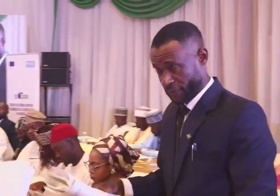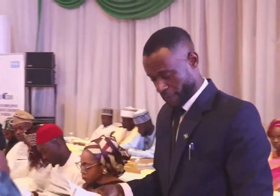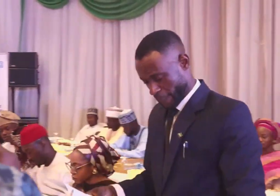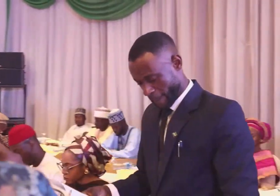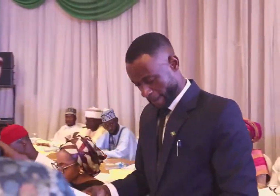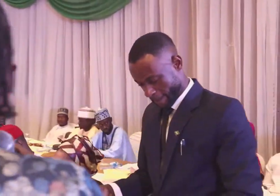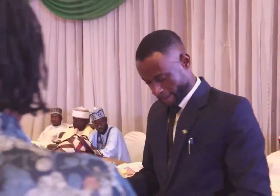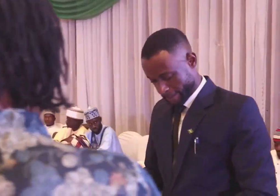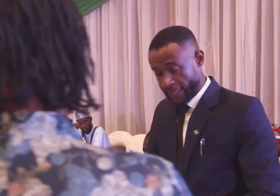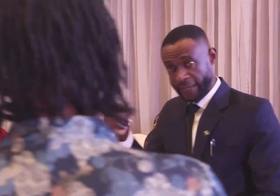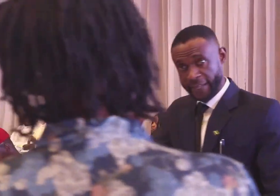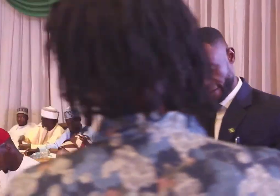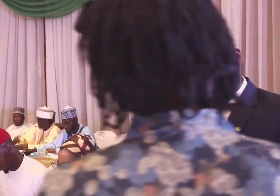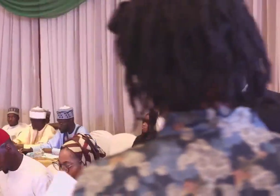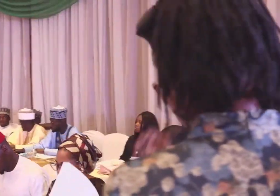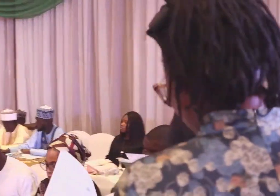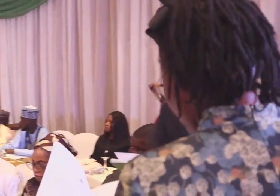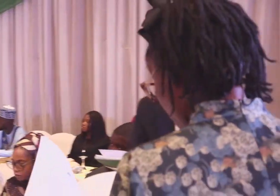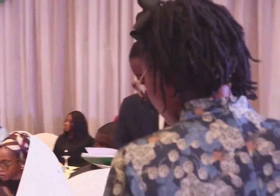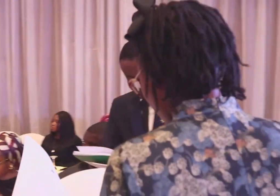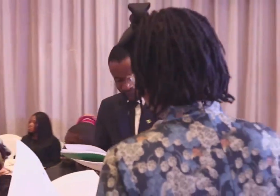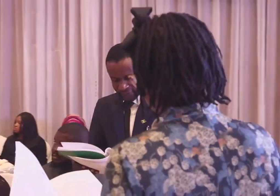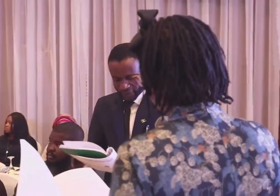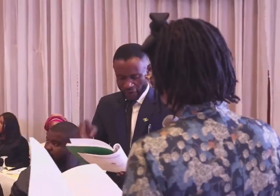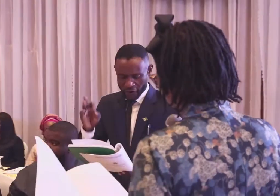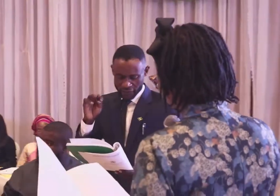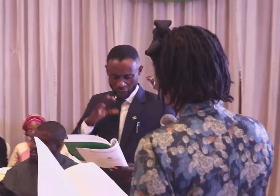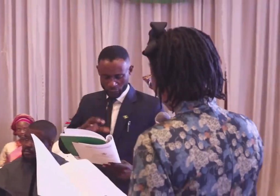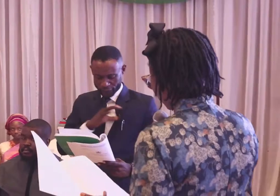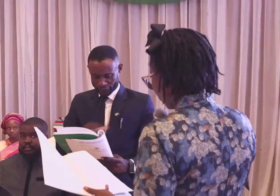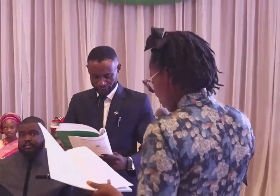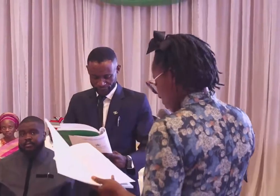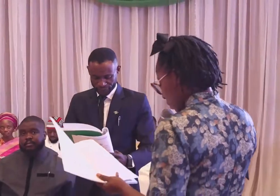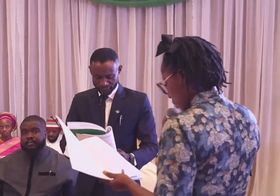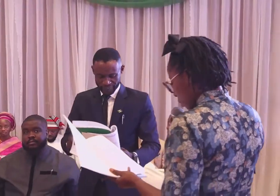Now I proceed. The House